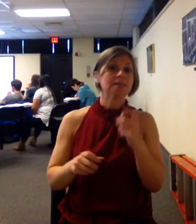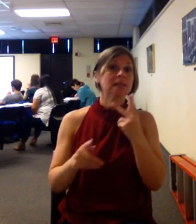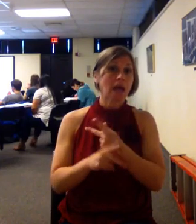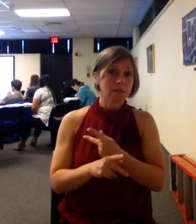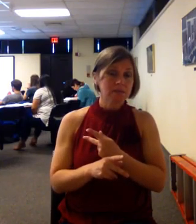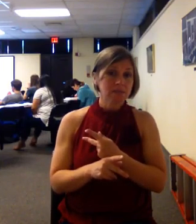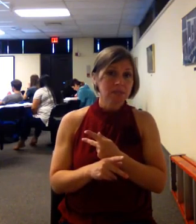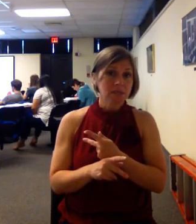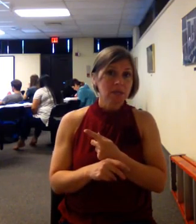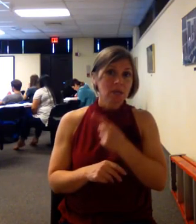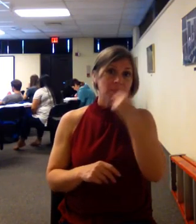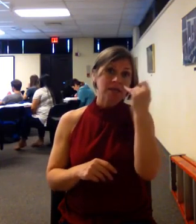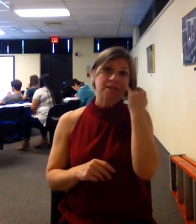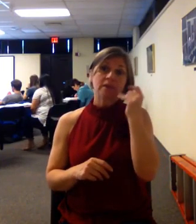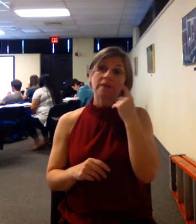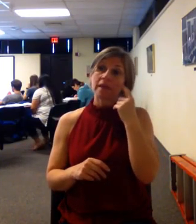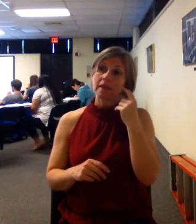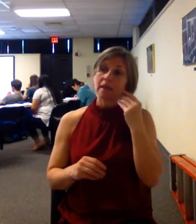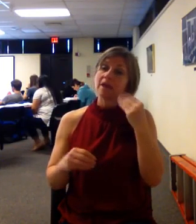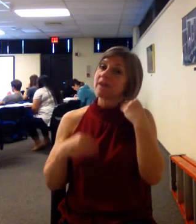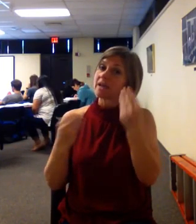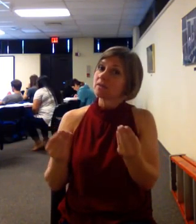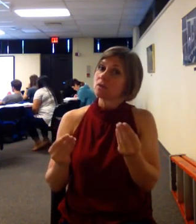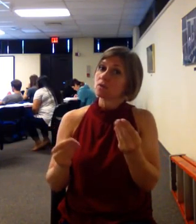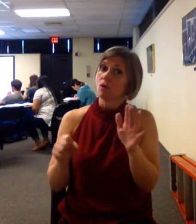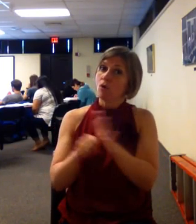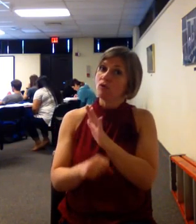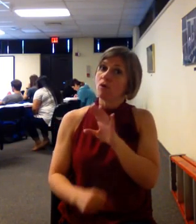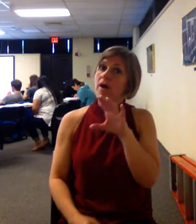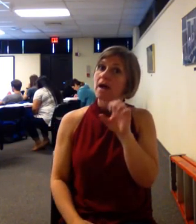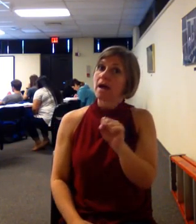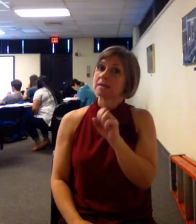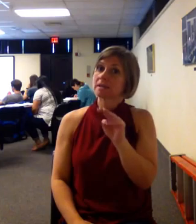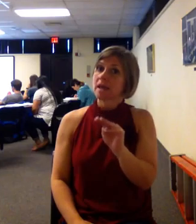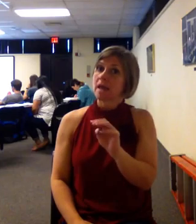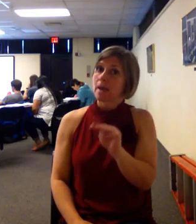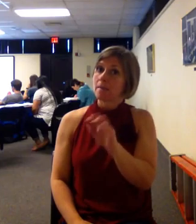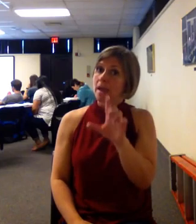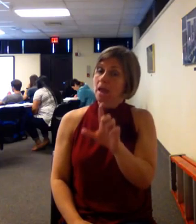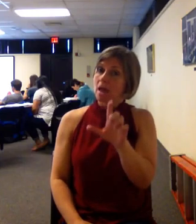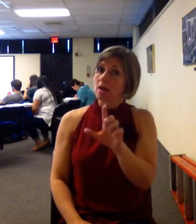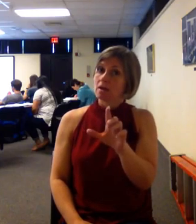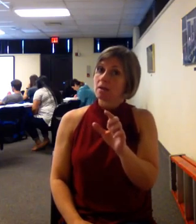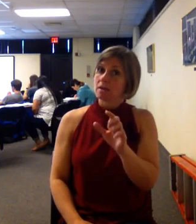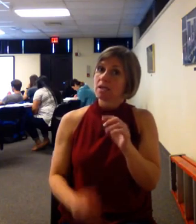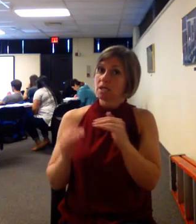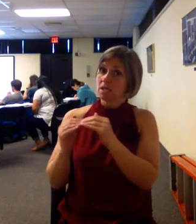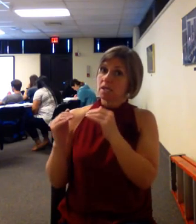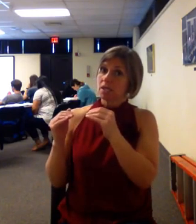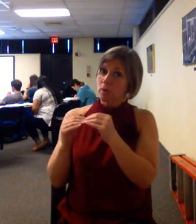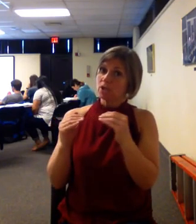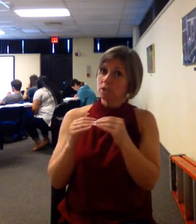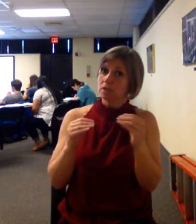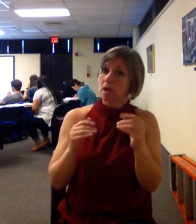Because if you think about it, if I give you the whole SML equation, I'm going to give you the risk-free every time, because you need it to